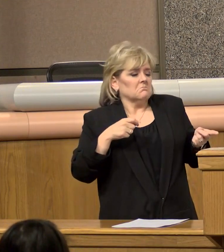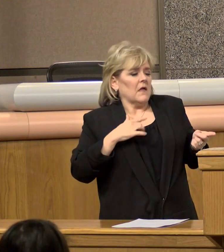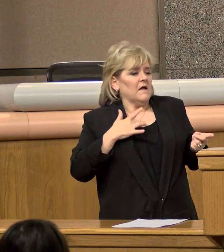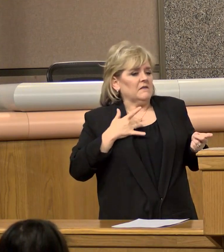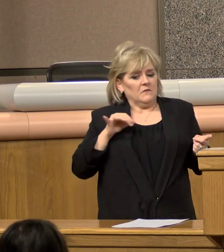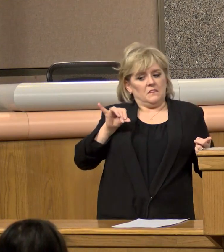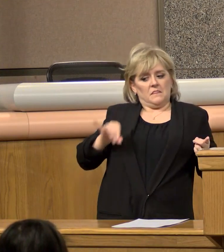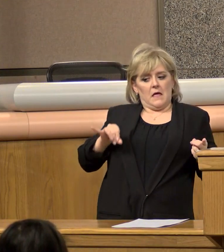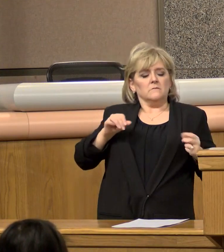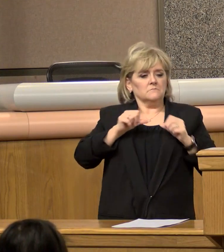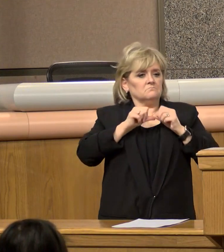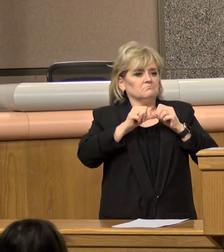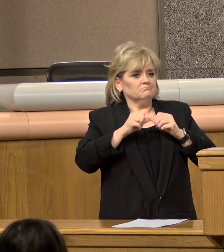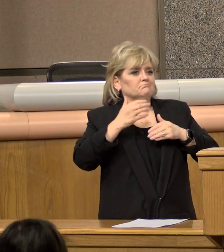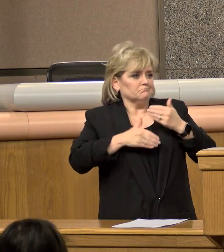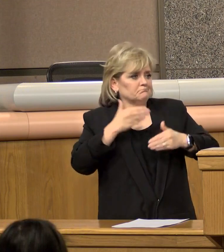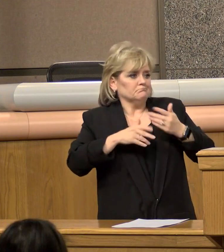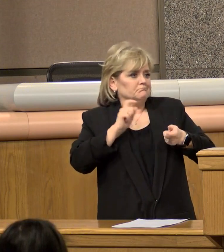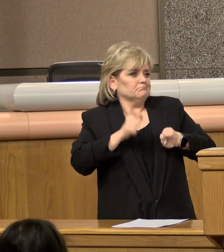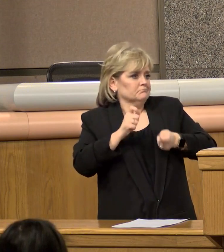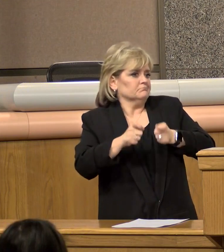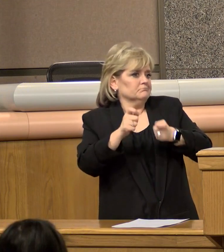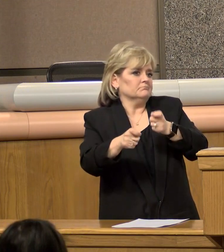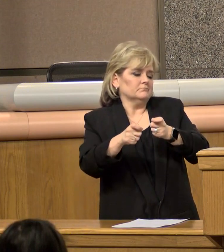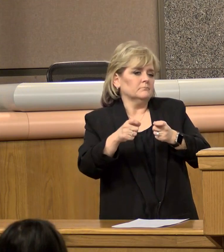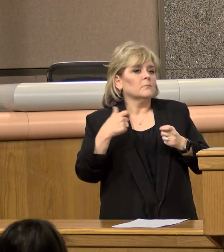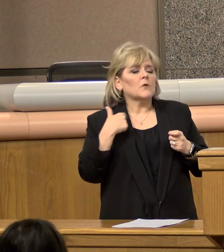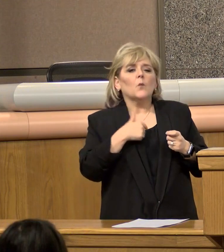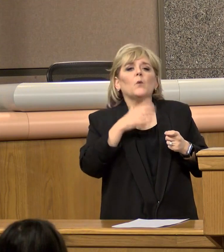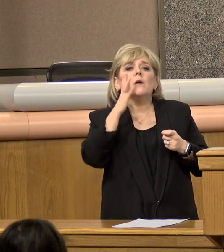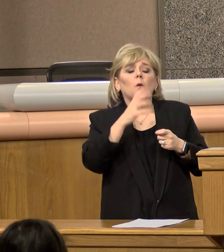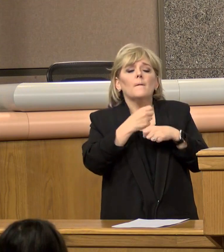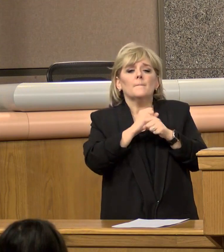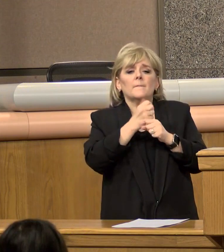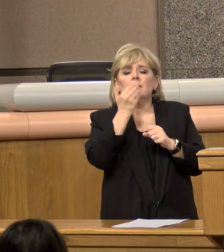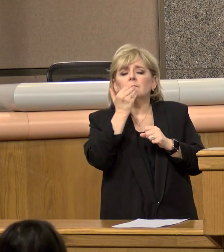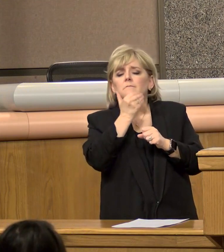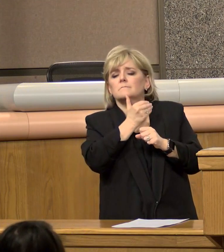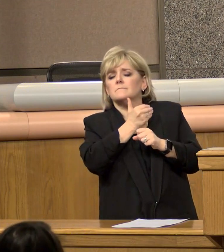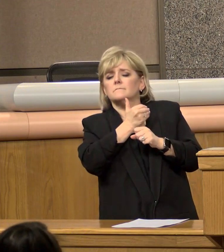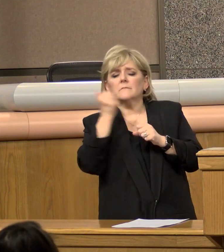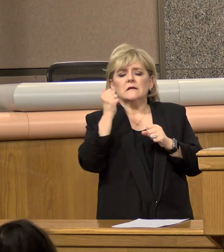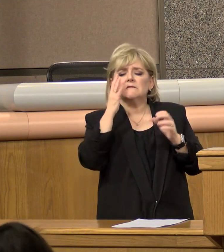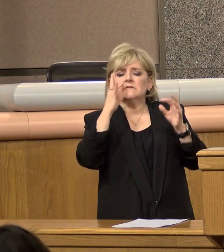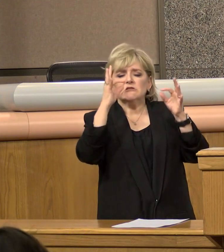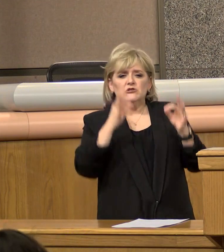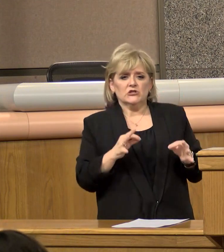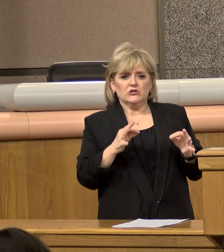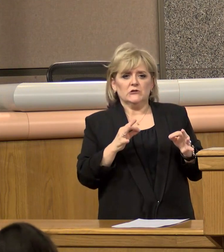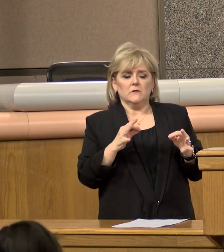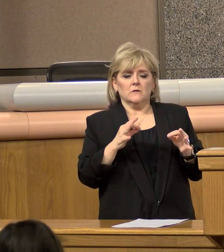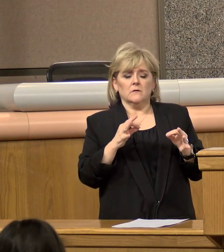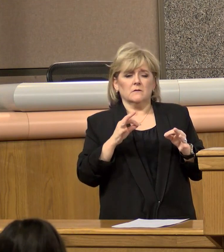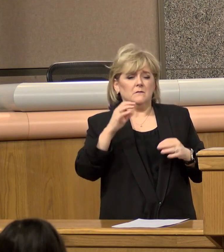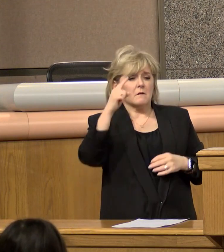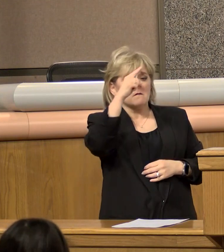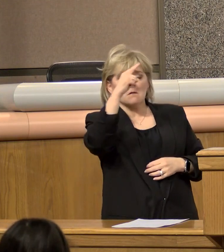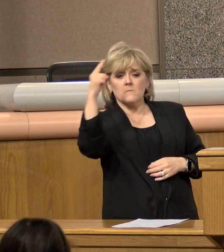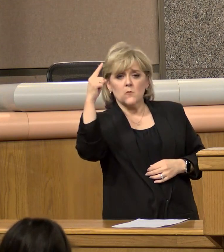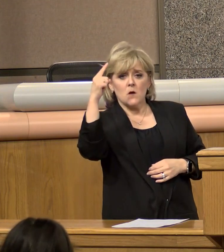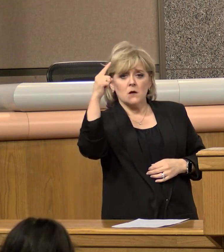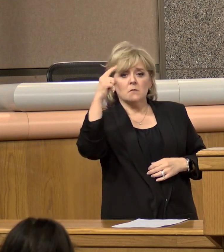continue to evolve. We'll stay with it. We're going to make the very best decisions to, first and foremost, protect